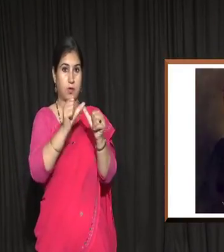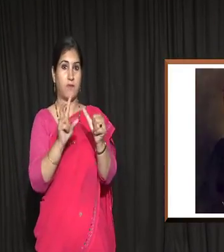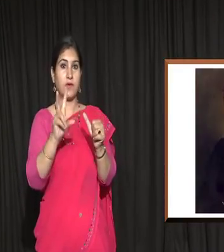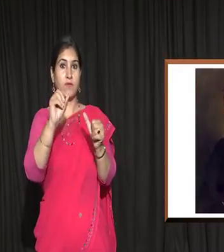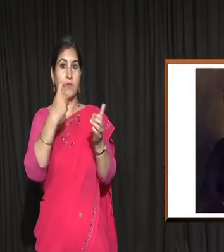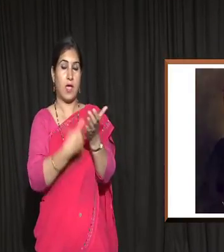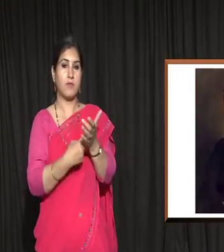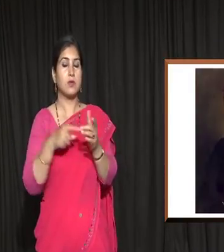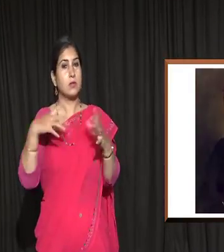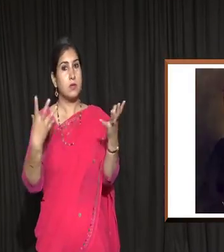unification of Italy took place.